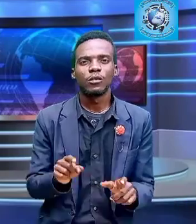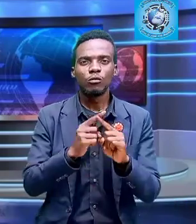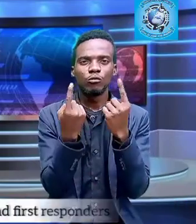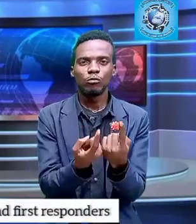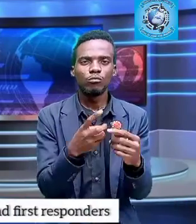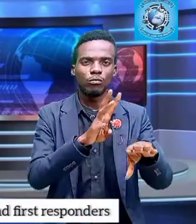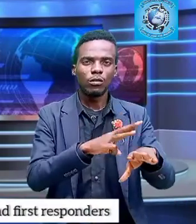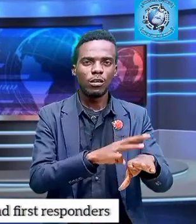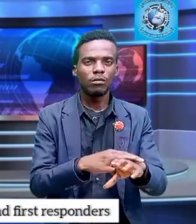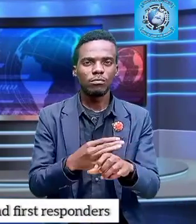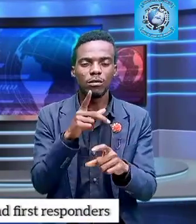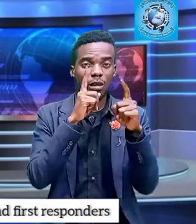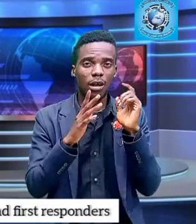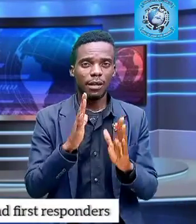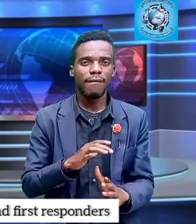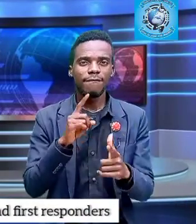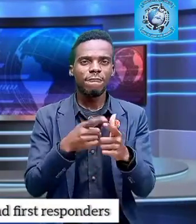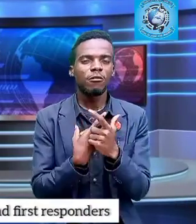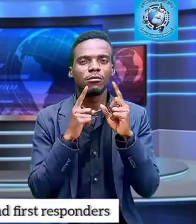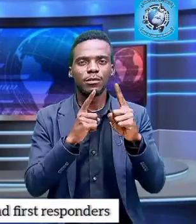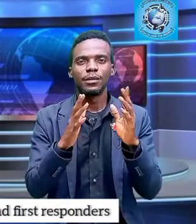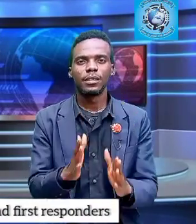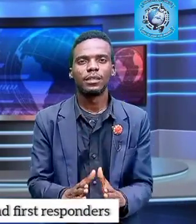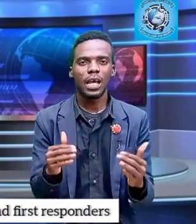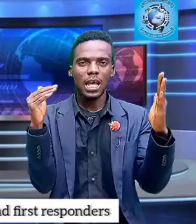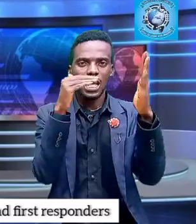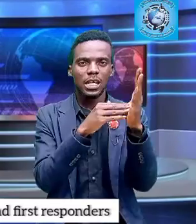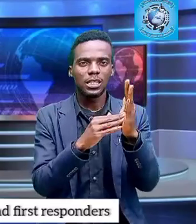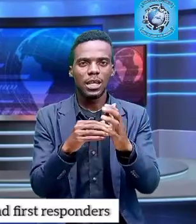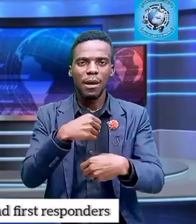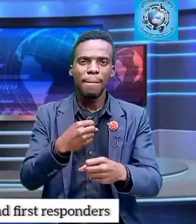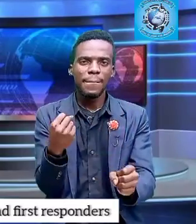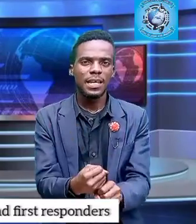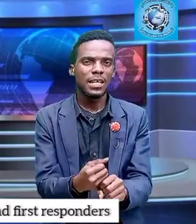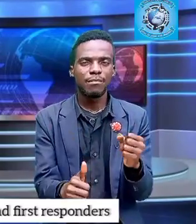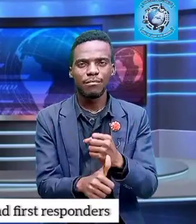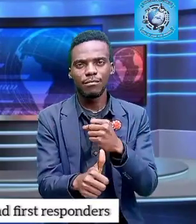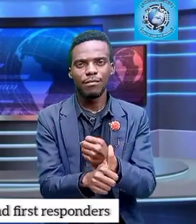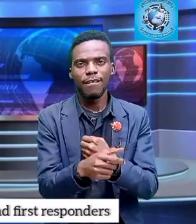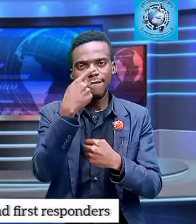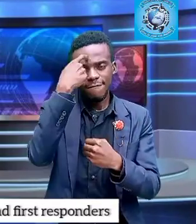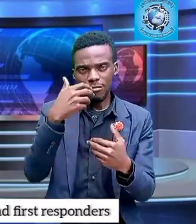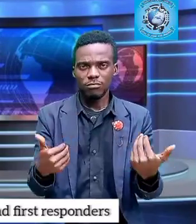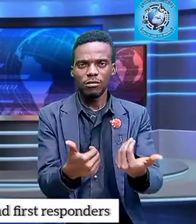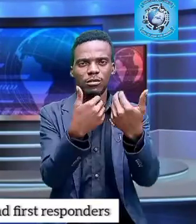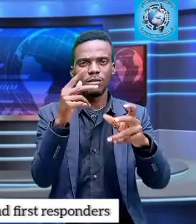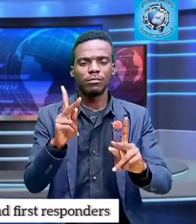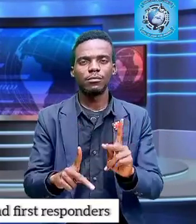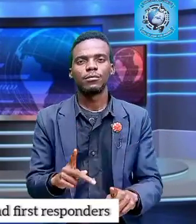Group cautions sympathizers and first responders against causing major damage for accident